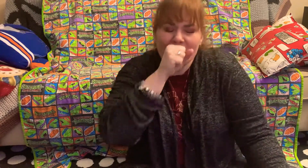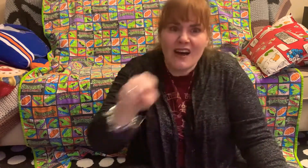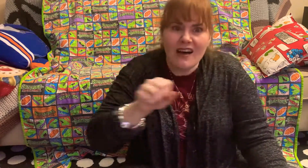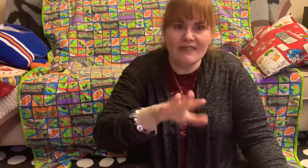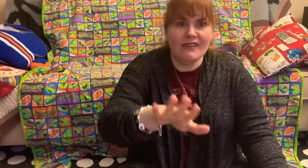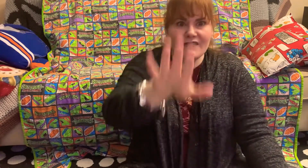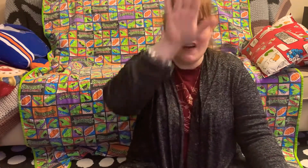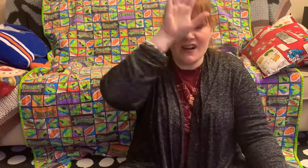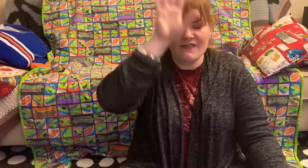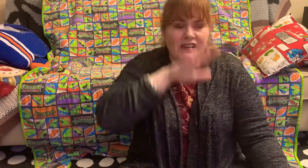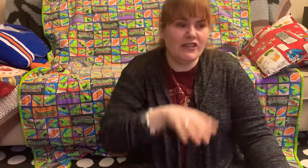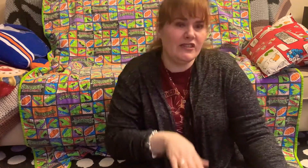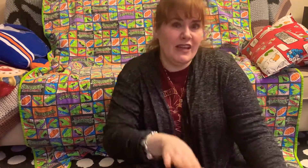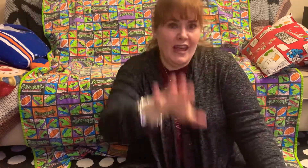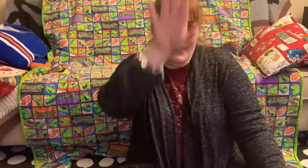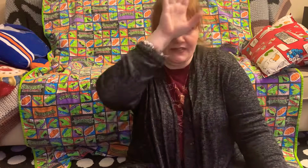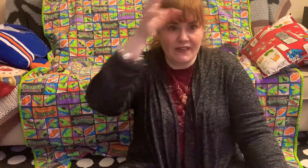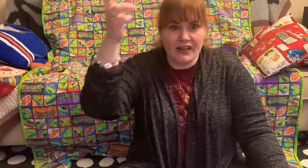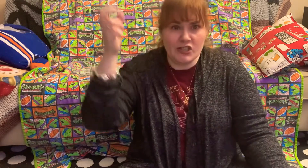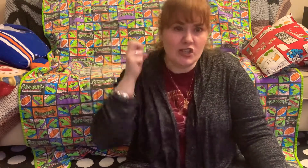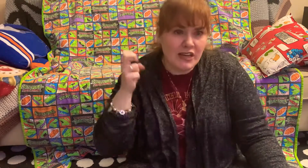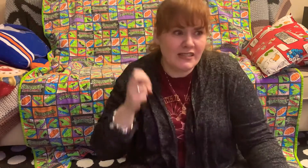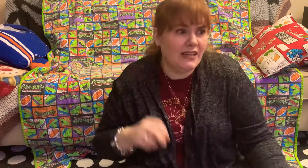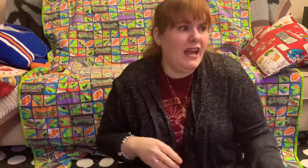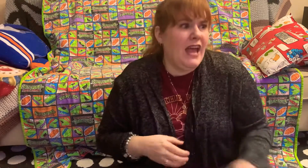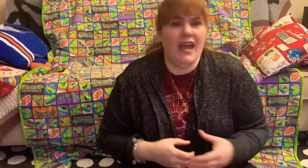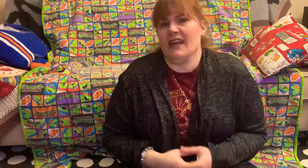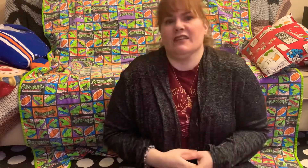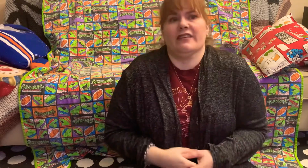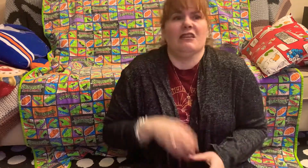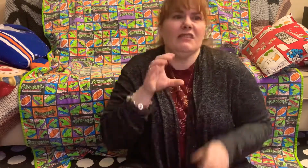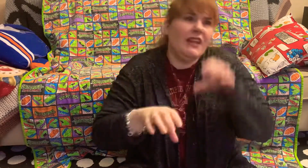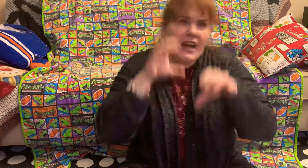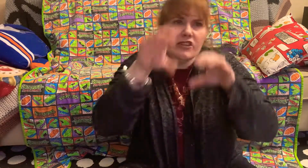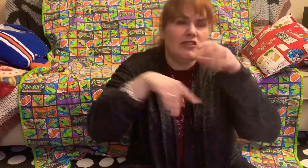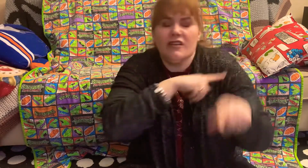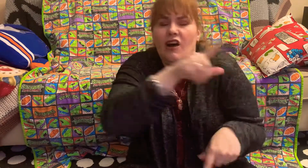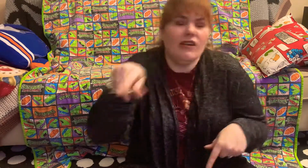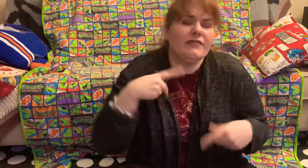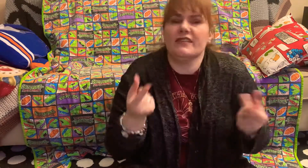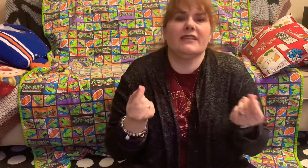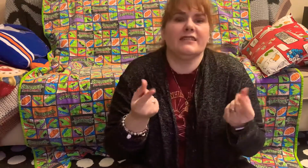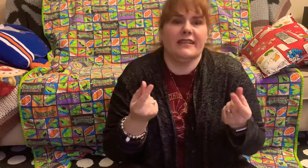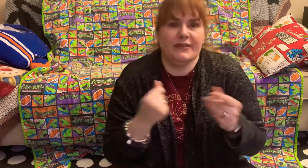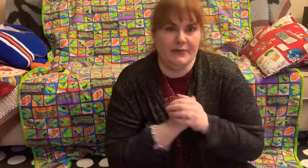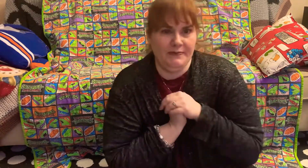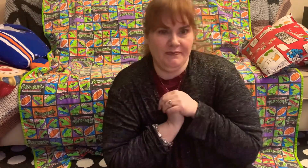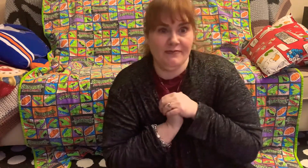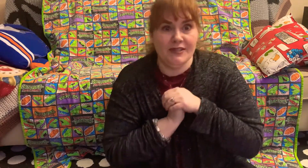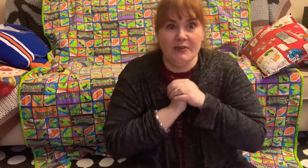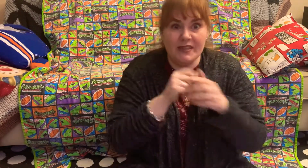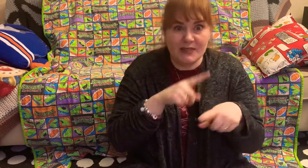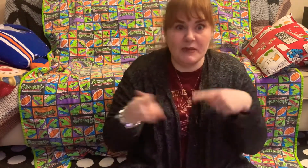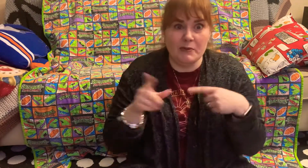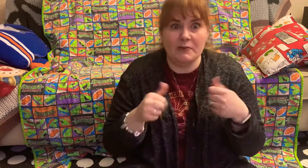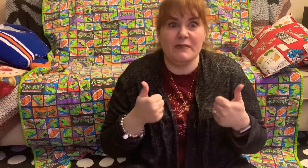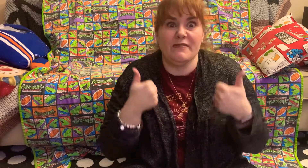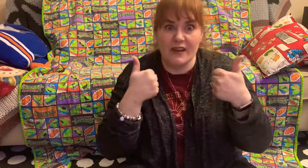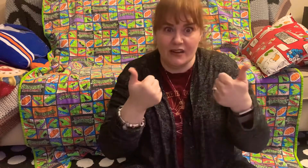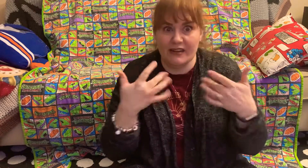love firefighters and fire trucks and ladders and all of the things they do. So this week will be very